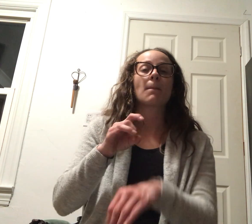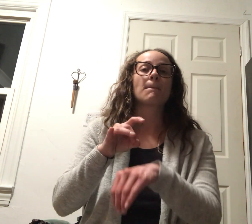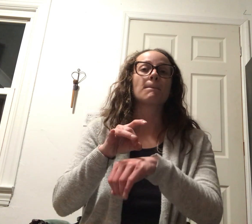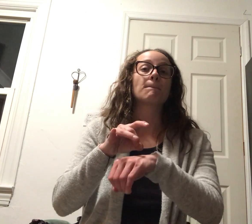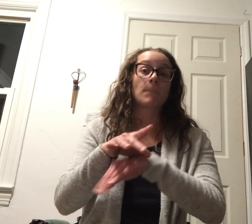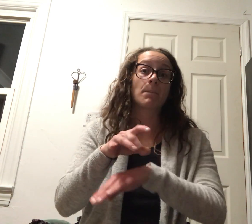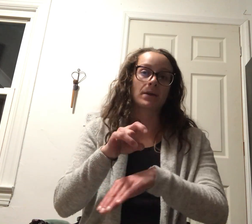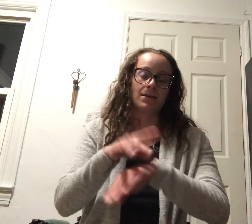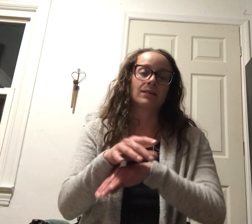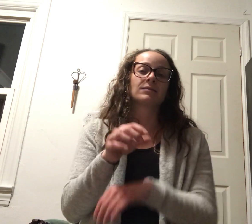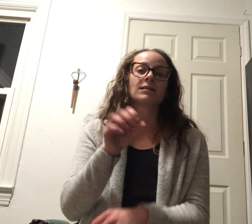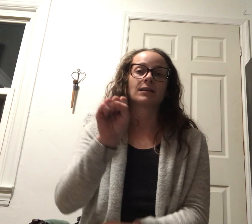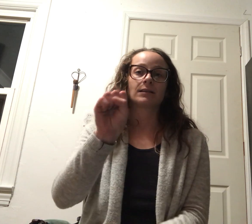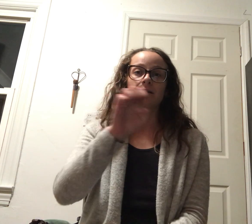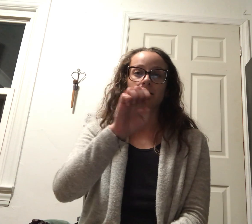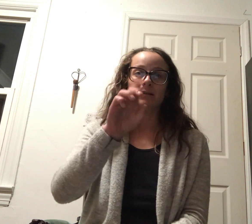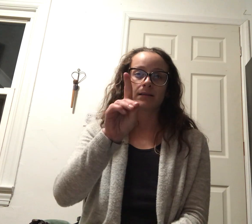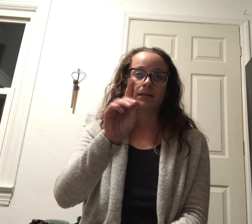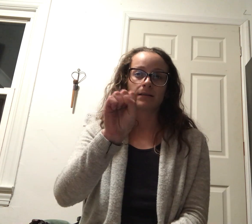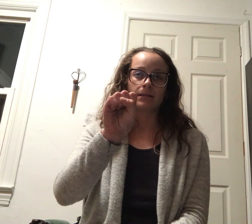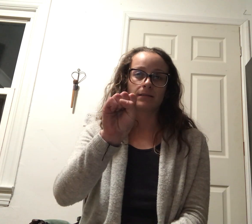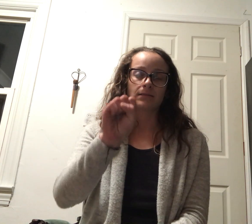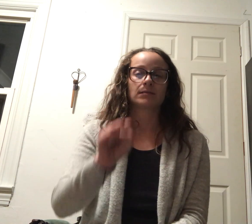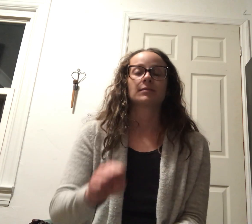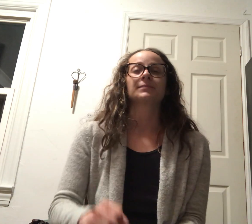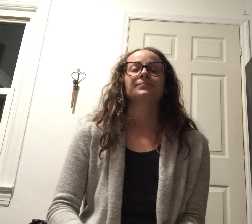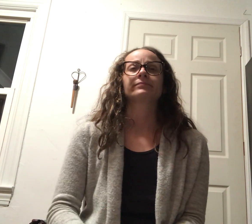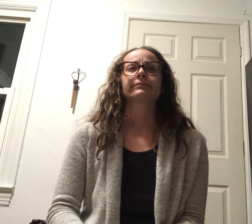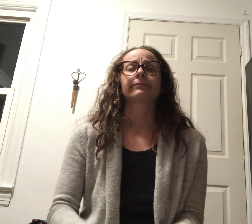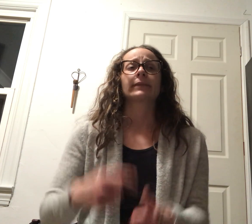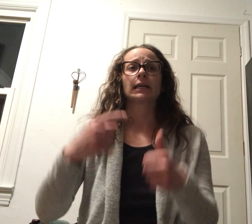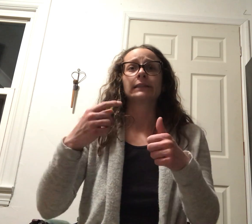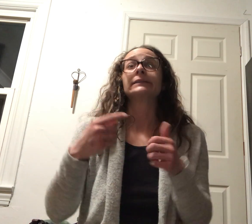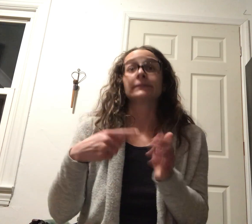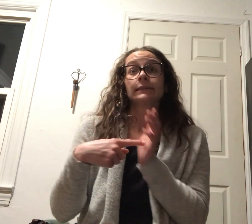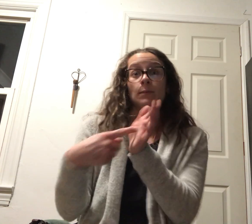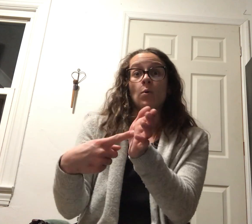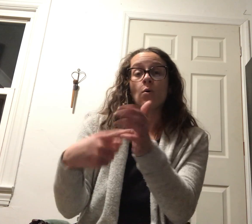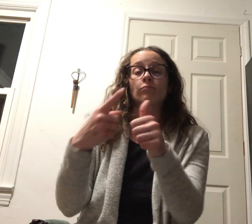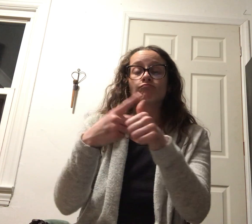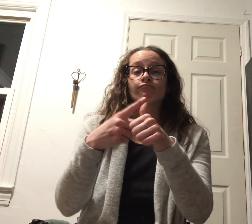Both like occasion. Might try this cinnamon.